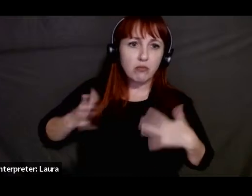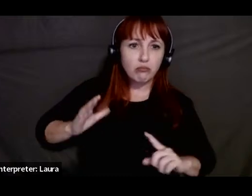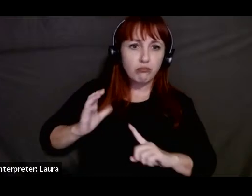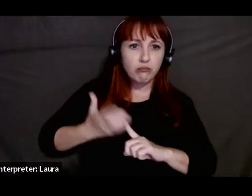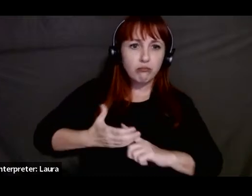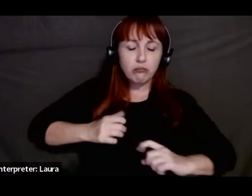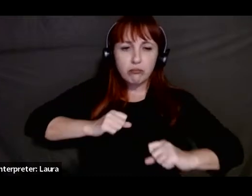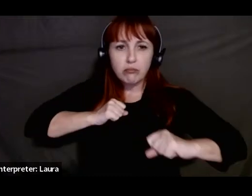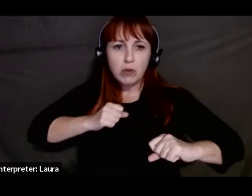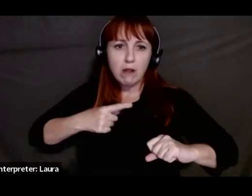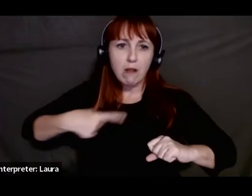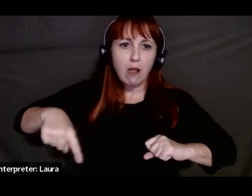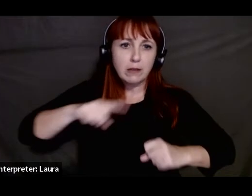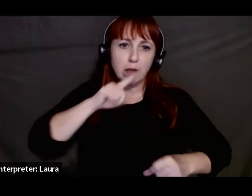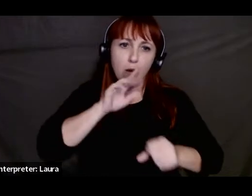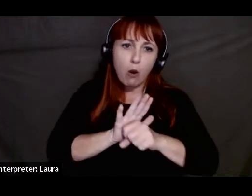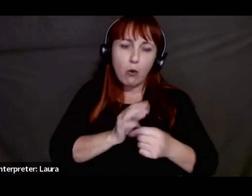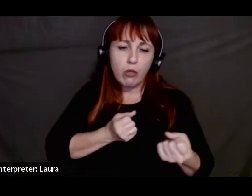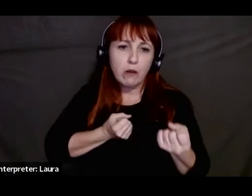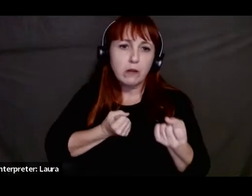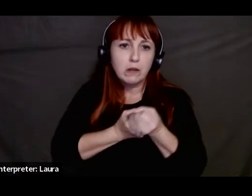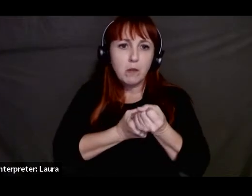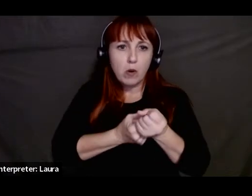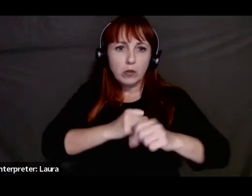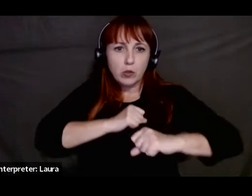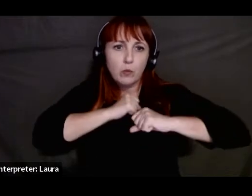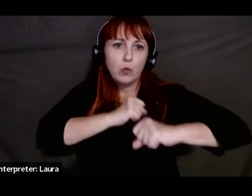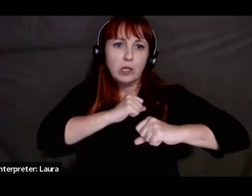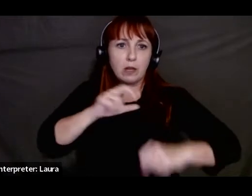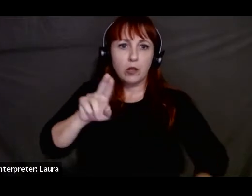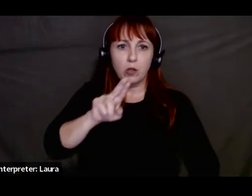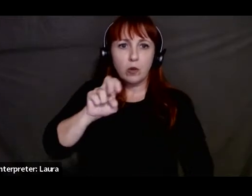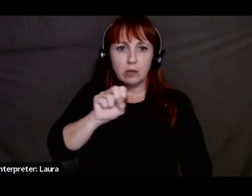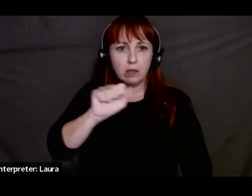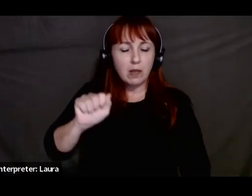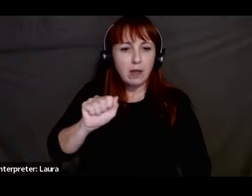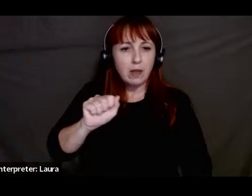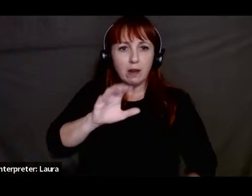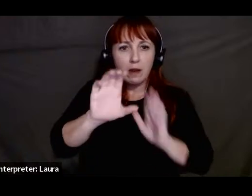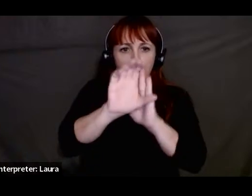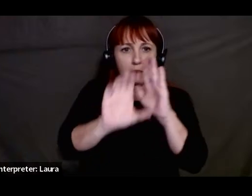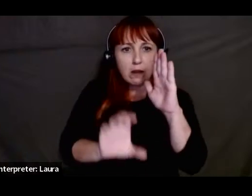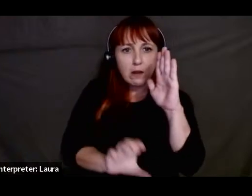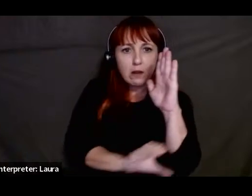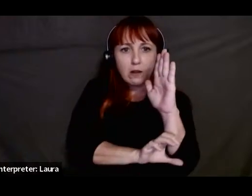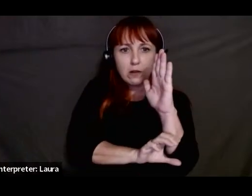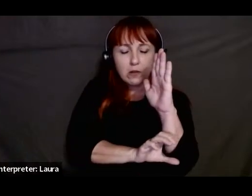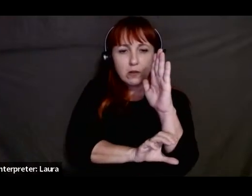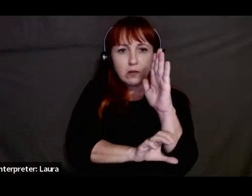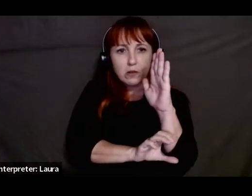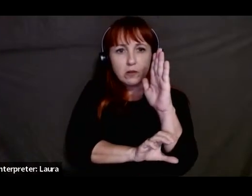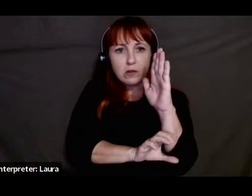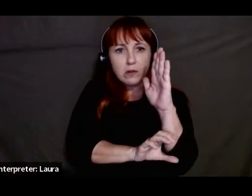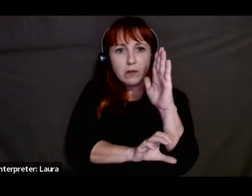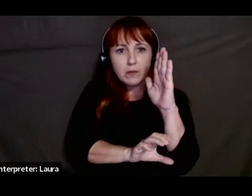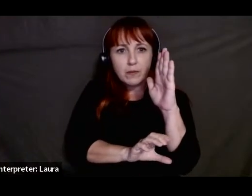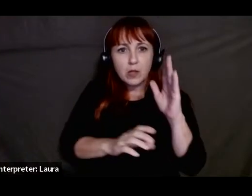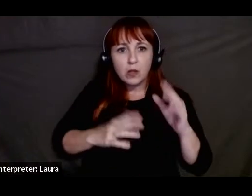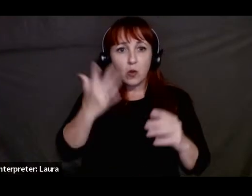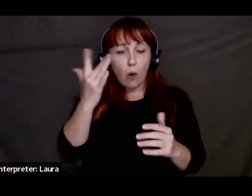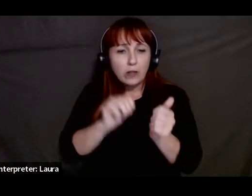holding their oath to protect these United States and our Constitution, keep it in place to